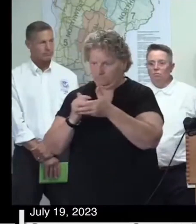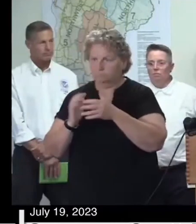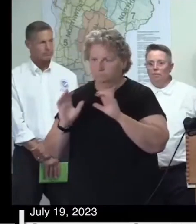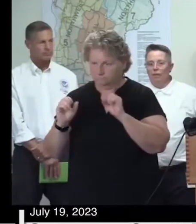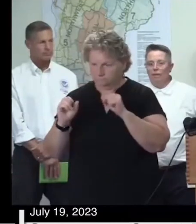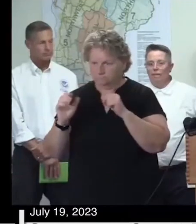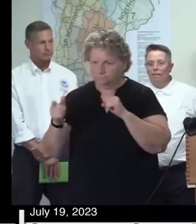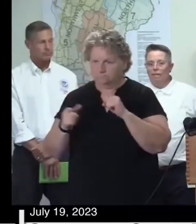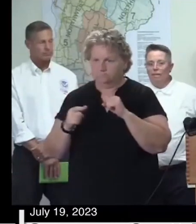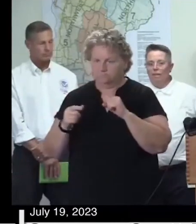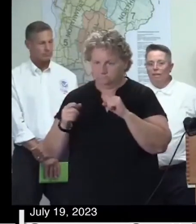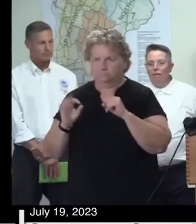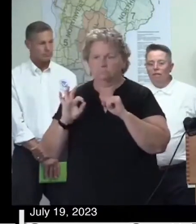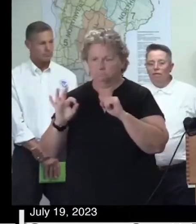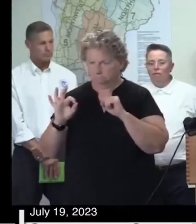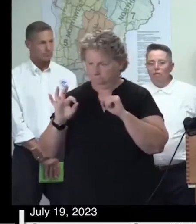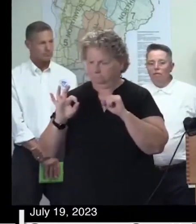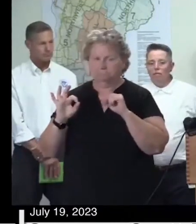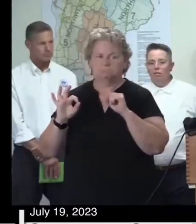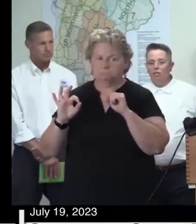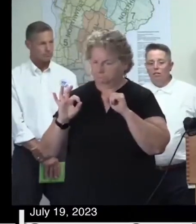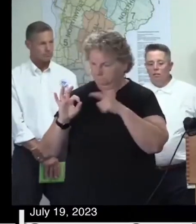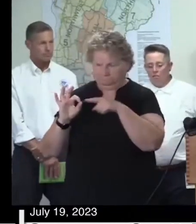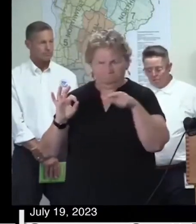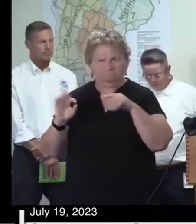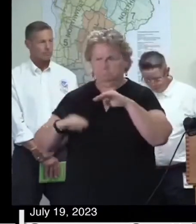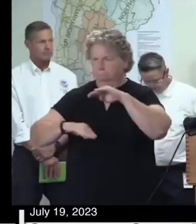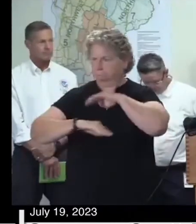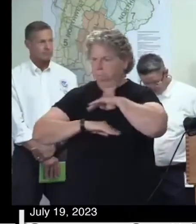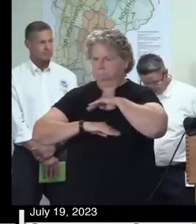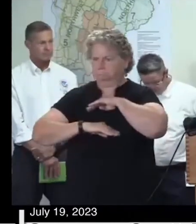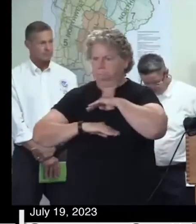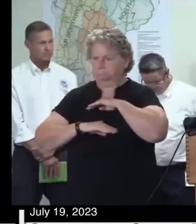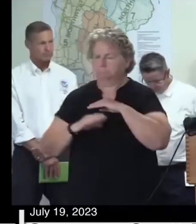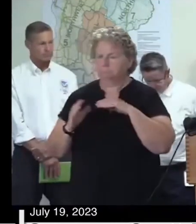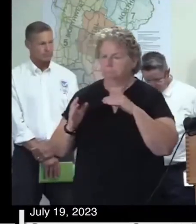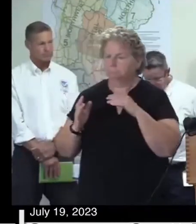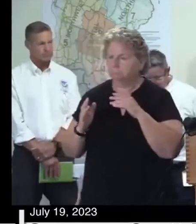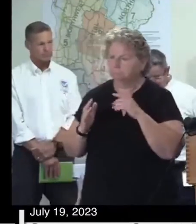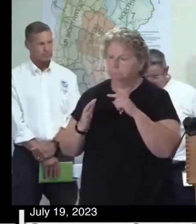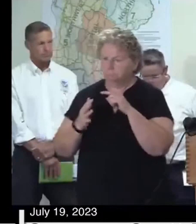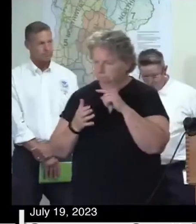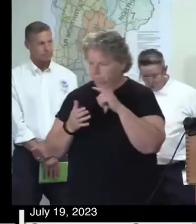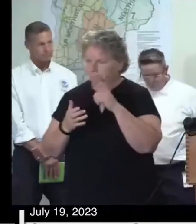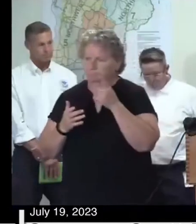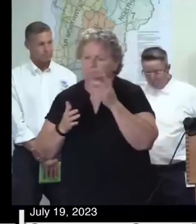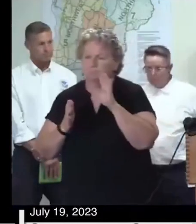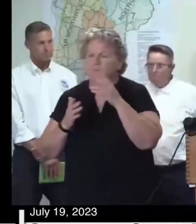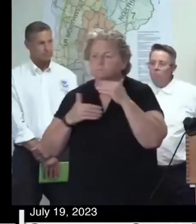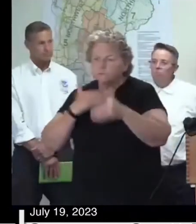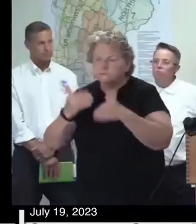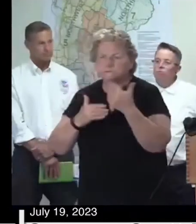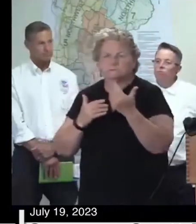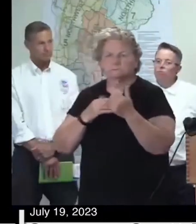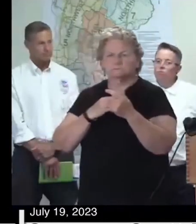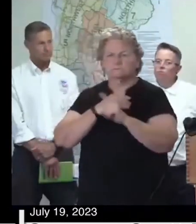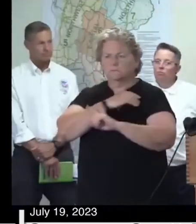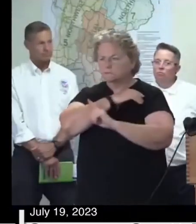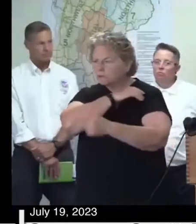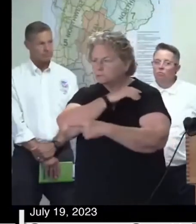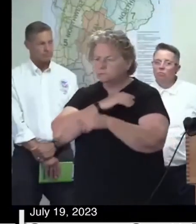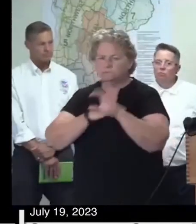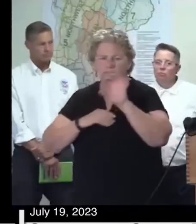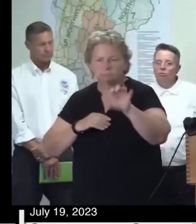the items that we have still yet to deliver to them or that we've had to do some problem solving with them. So